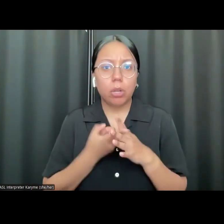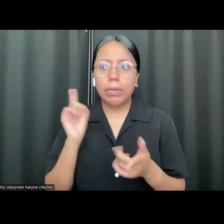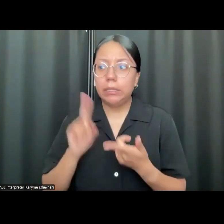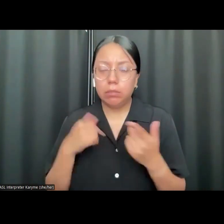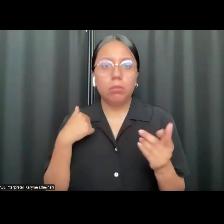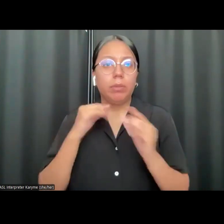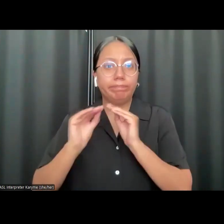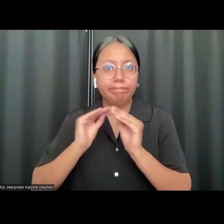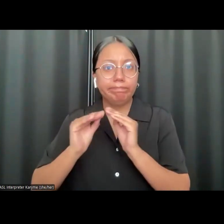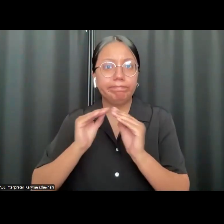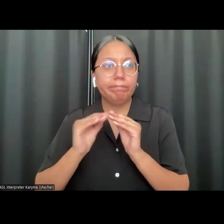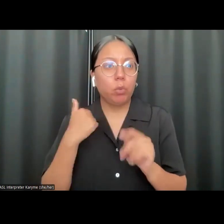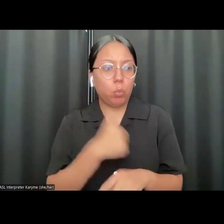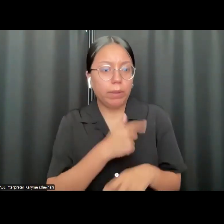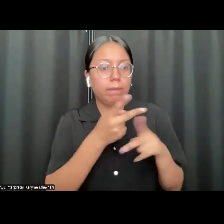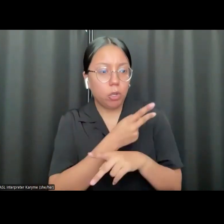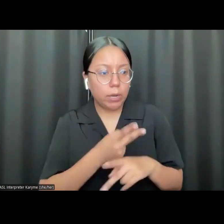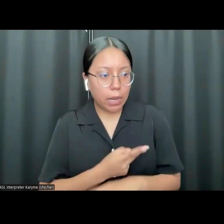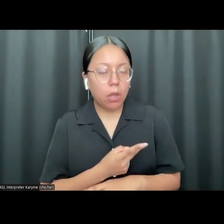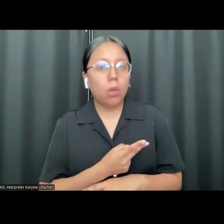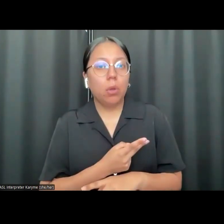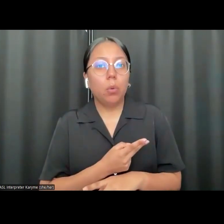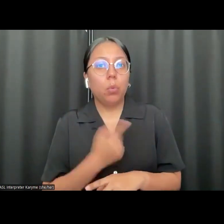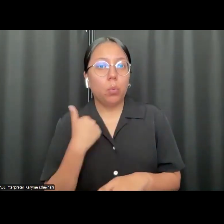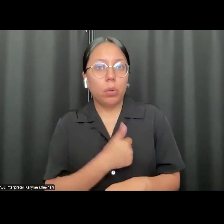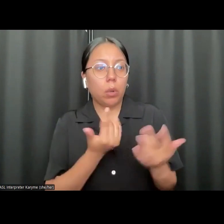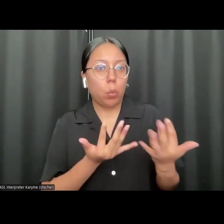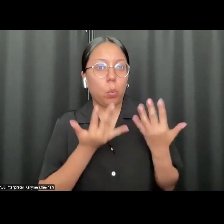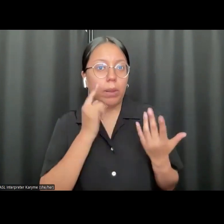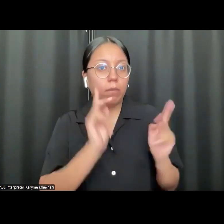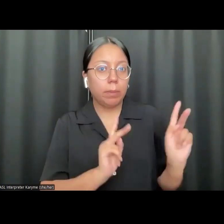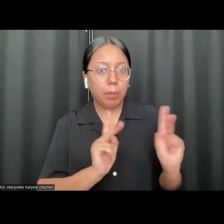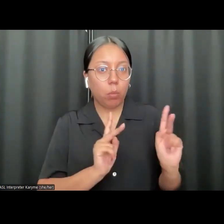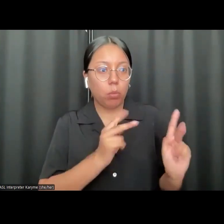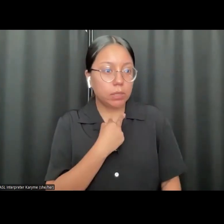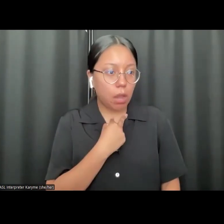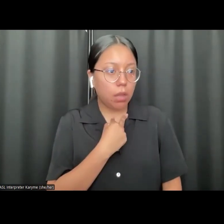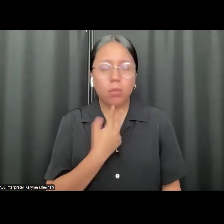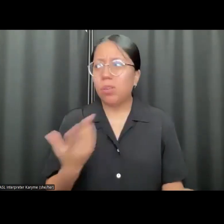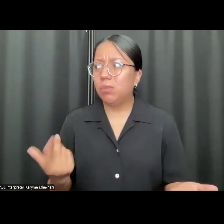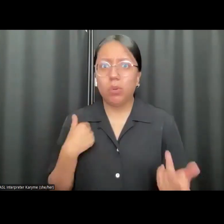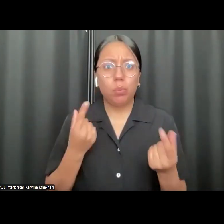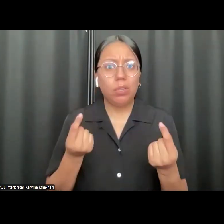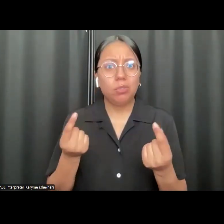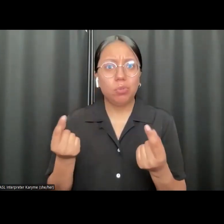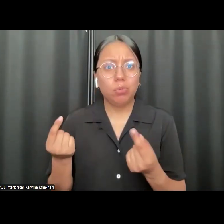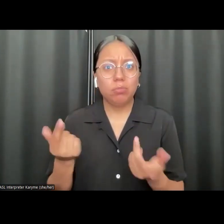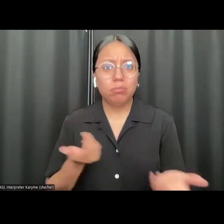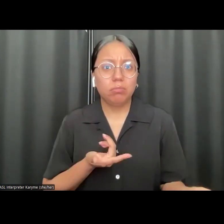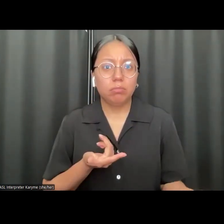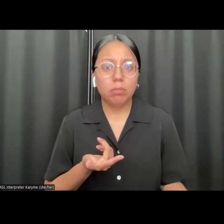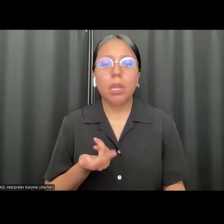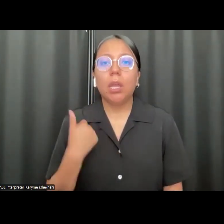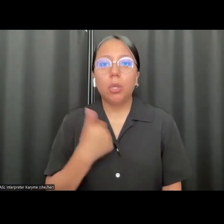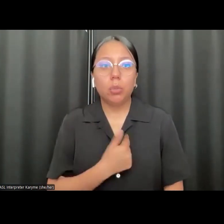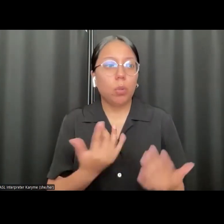power chair users. We're going to wait. And there was just hours of like, well, do we get welding equipment? There's a bike store nearby. Maybe they have